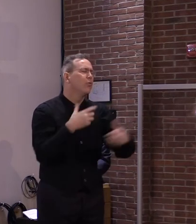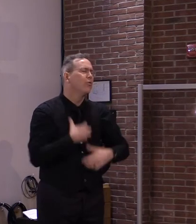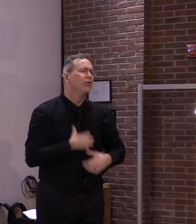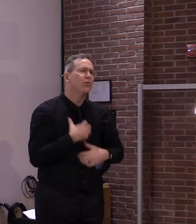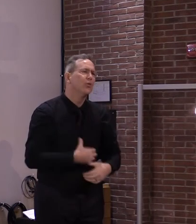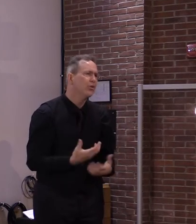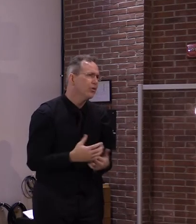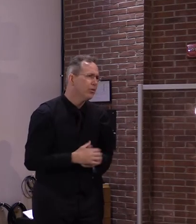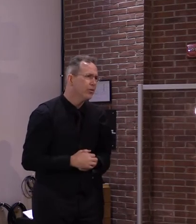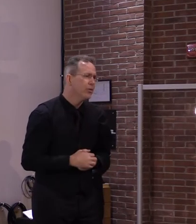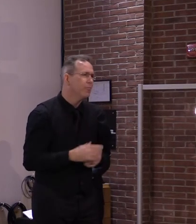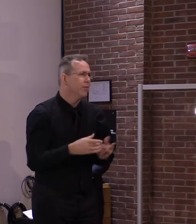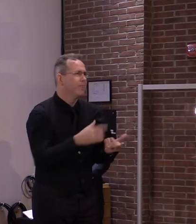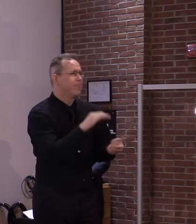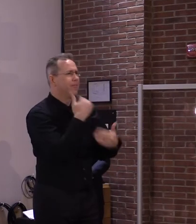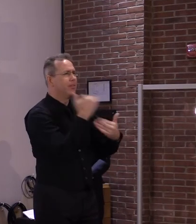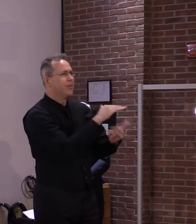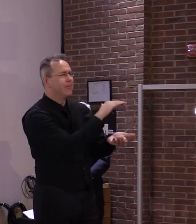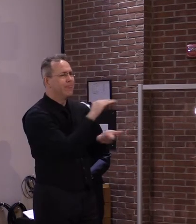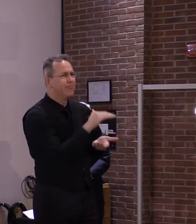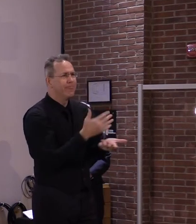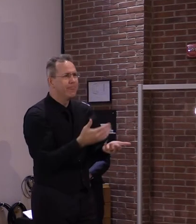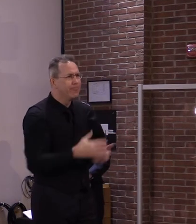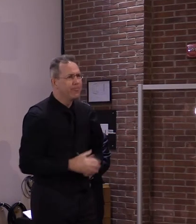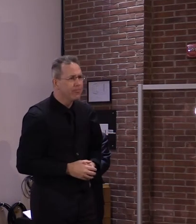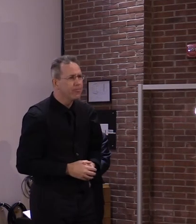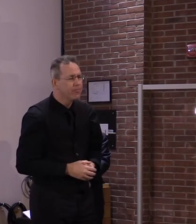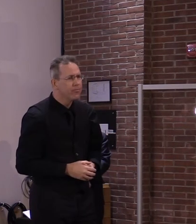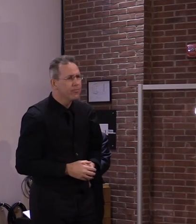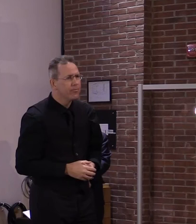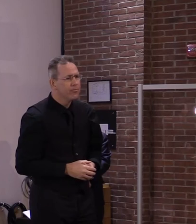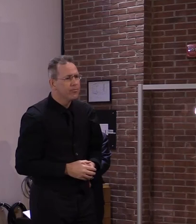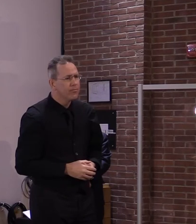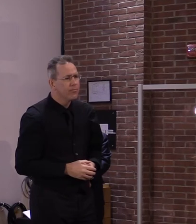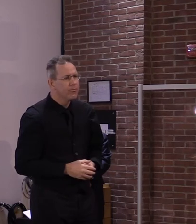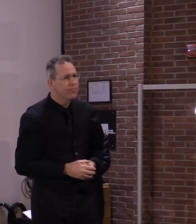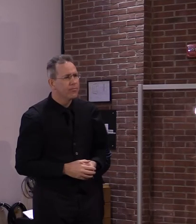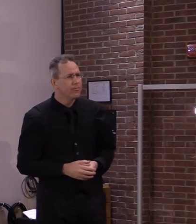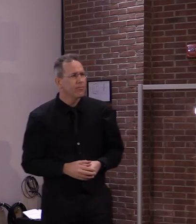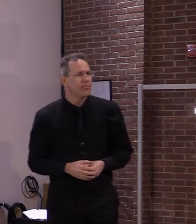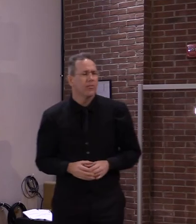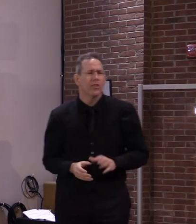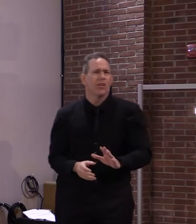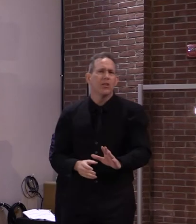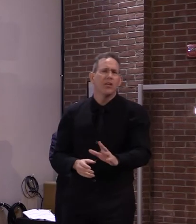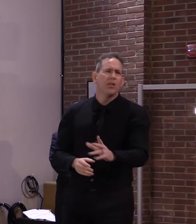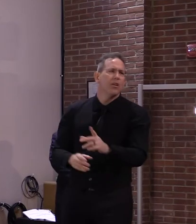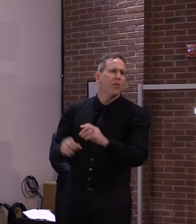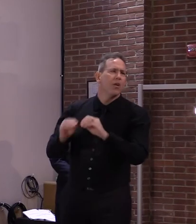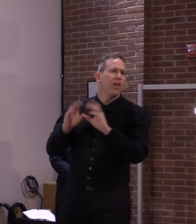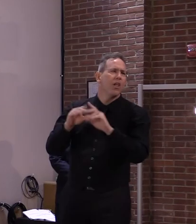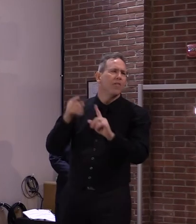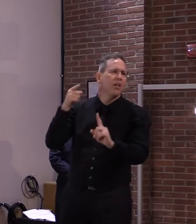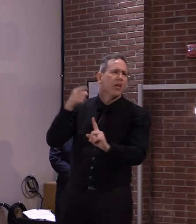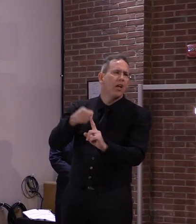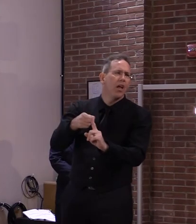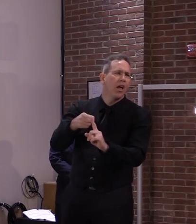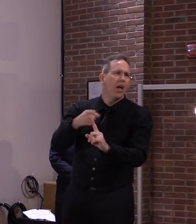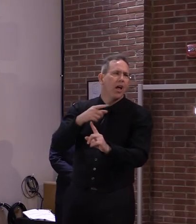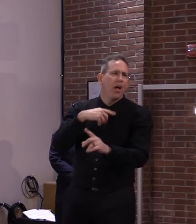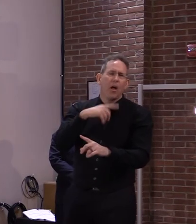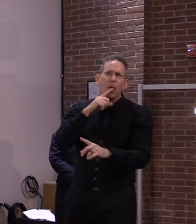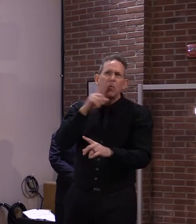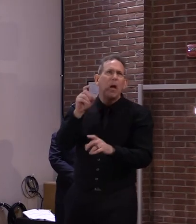my answer to clarify i don't think they were asking to go ahead of the seniors i think they were